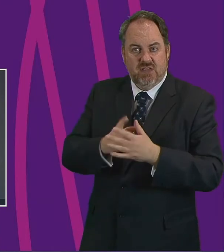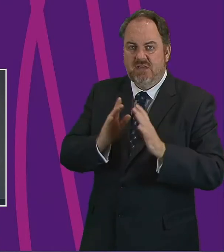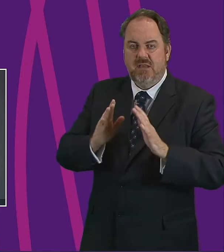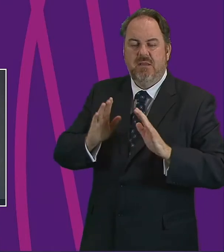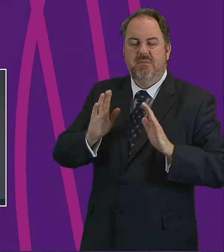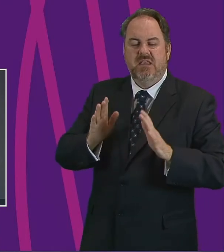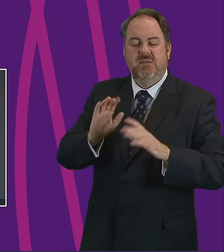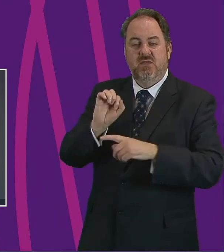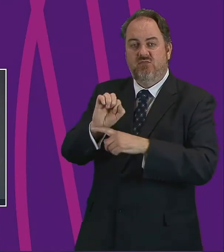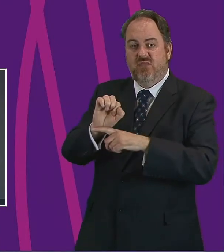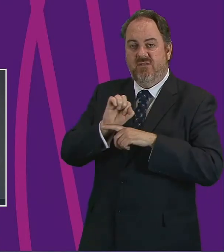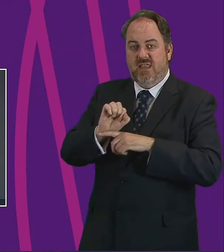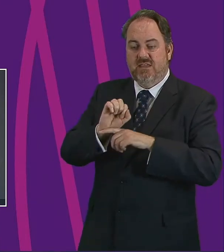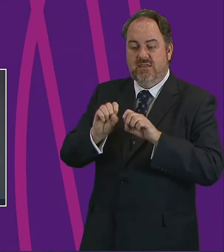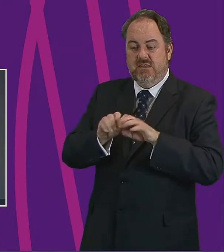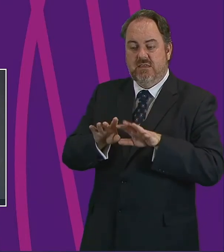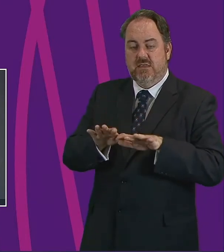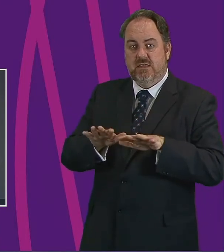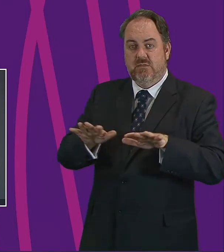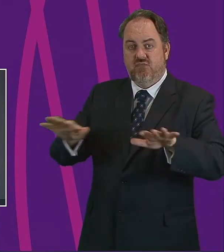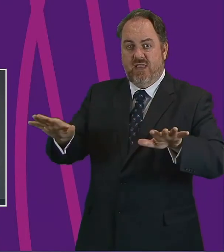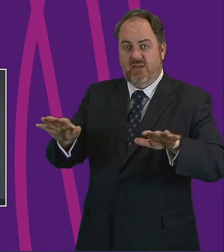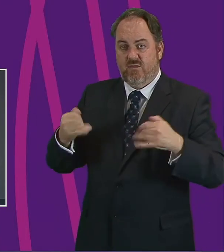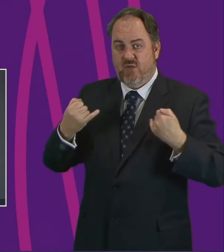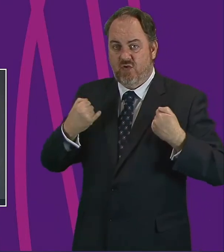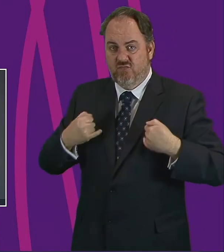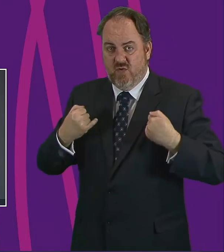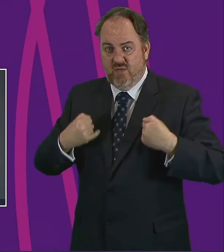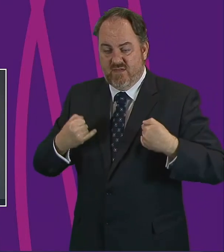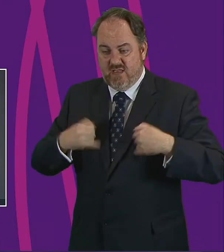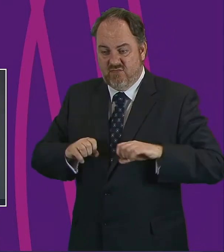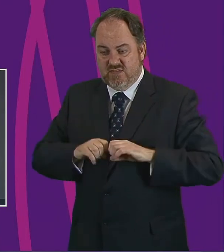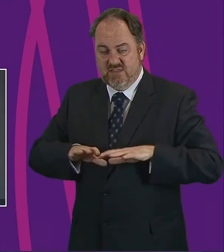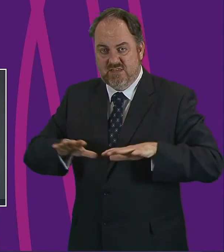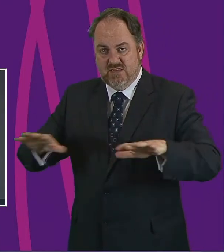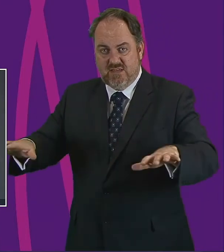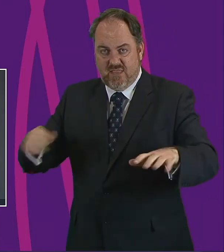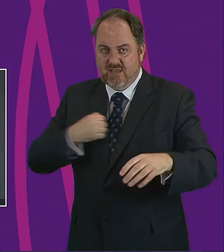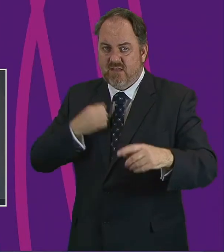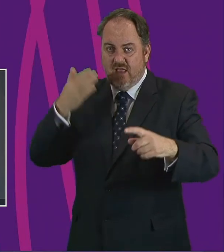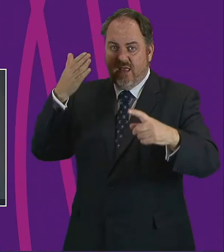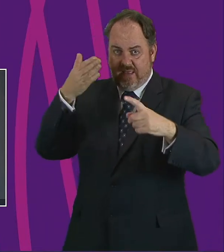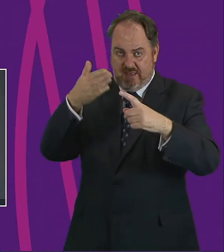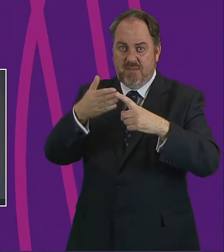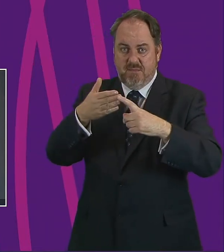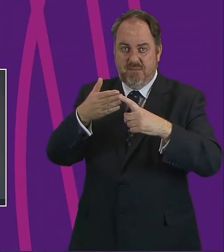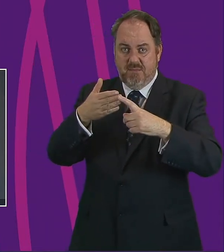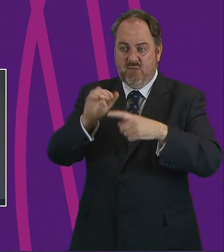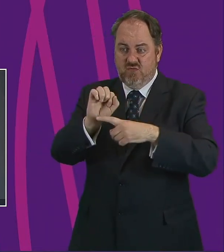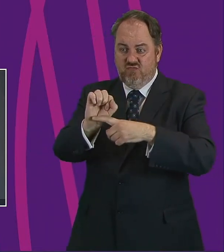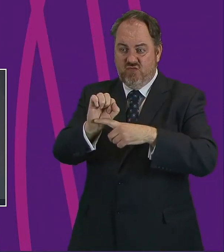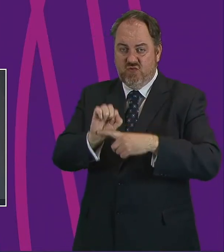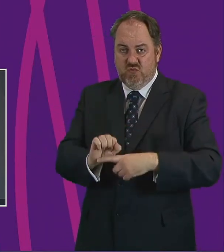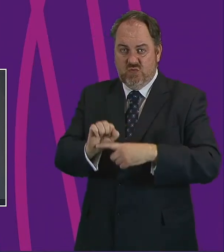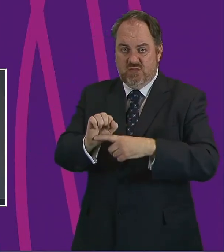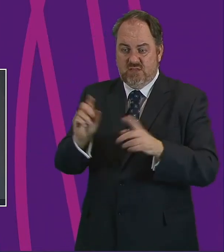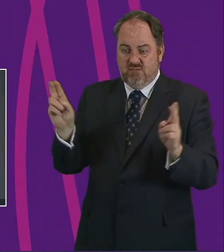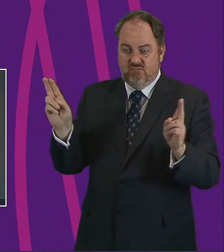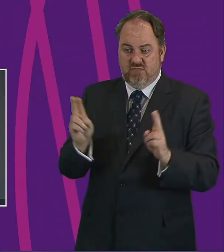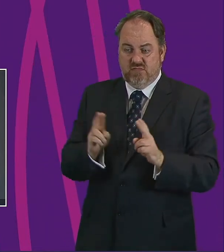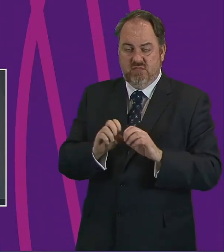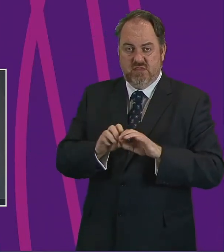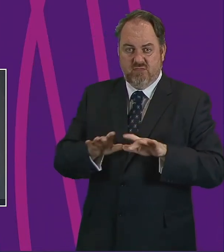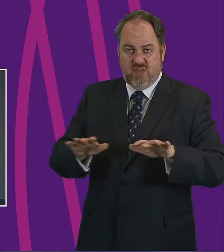society, and take every action we can to try to suppress its effect. Therefore, the plans to